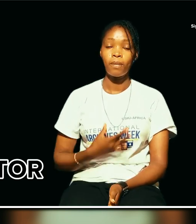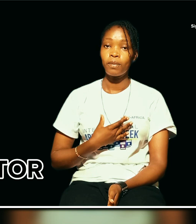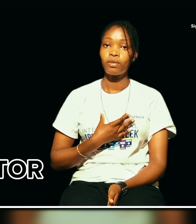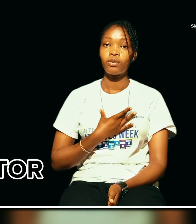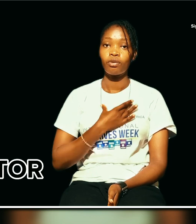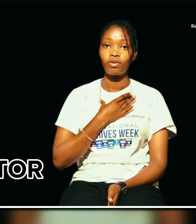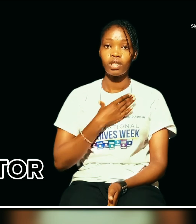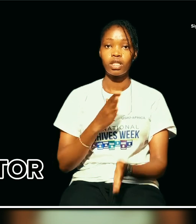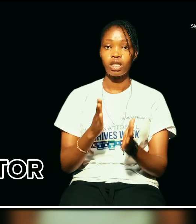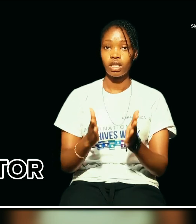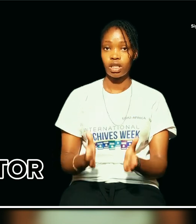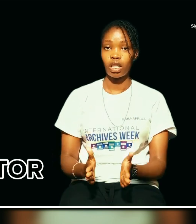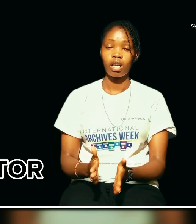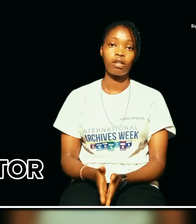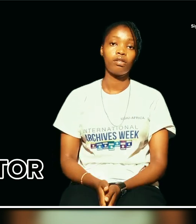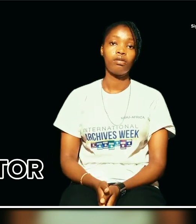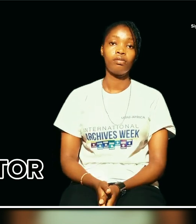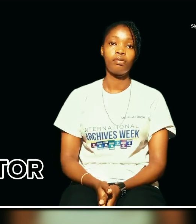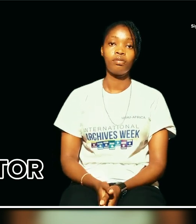visitor,